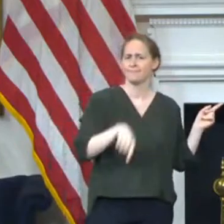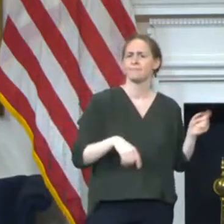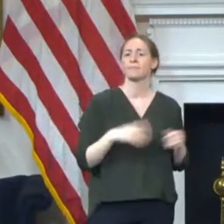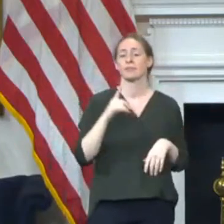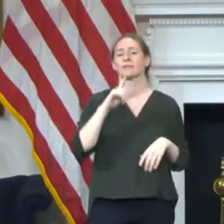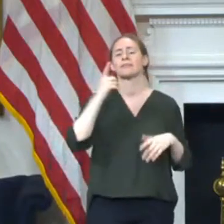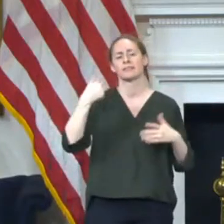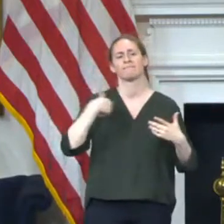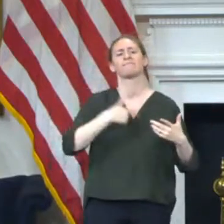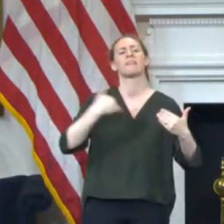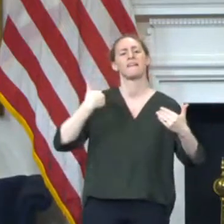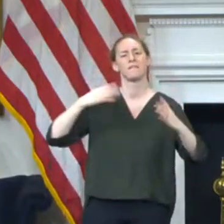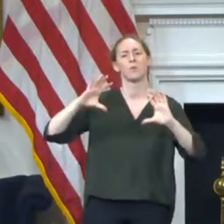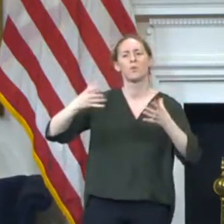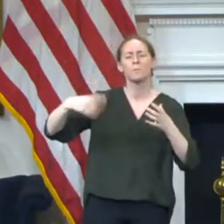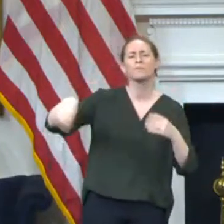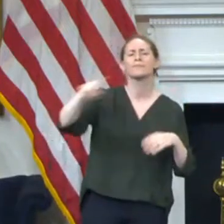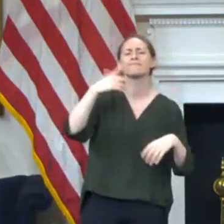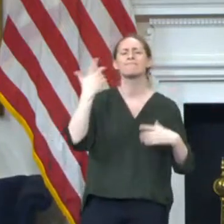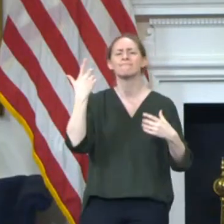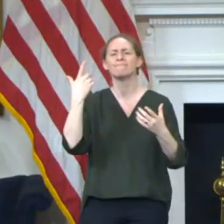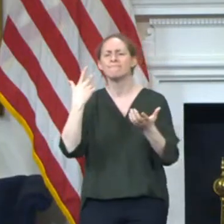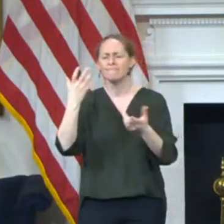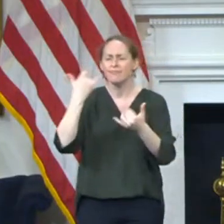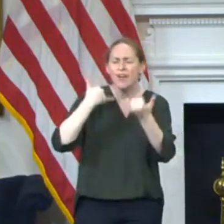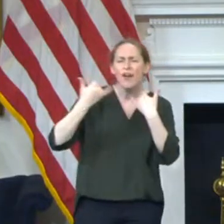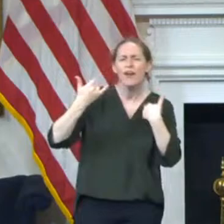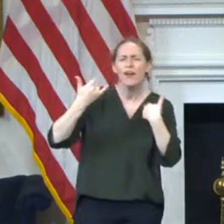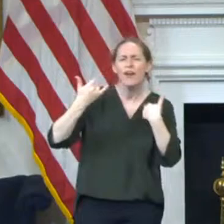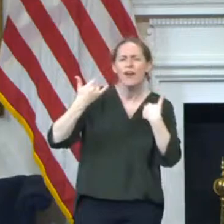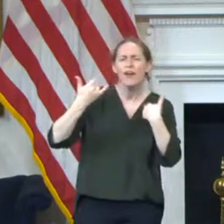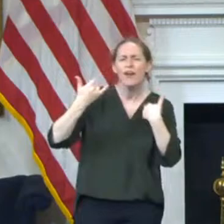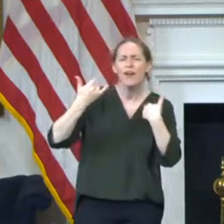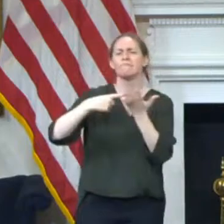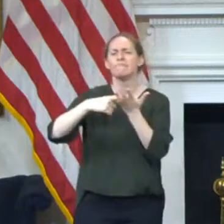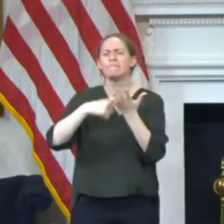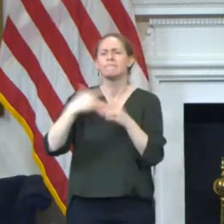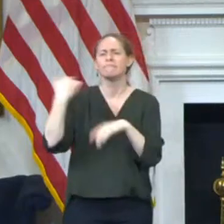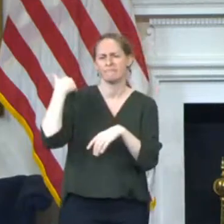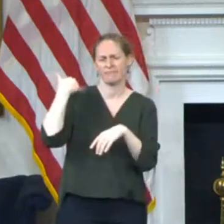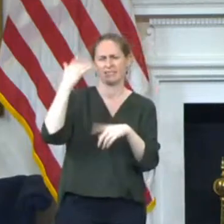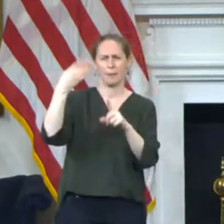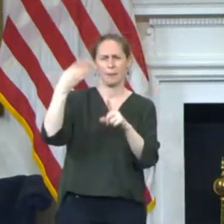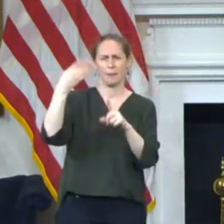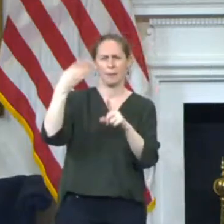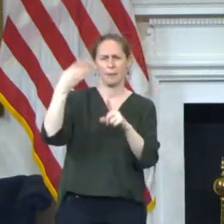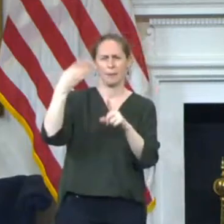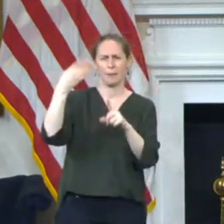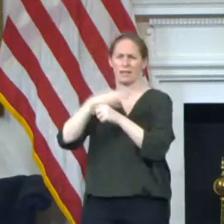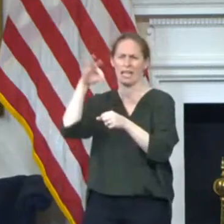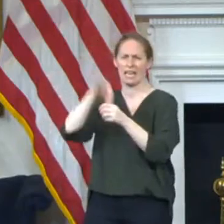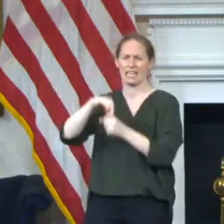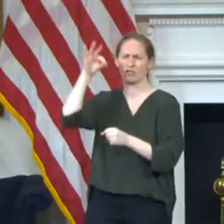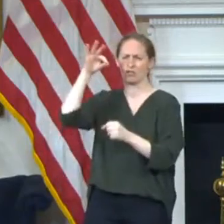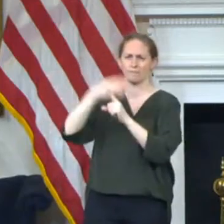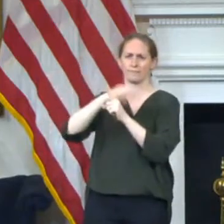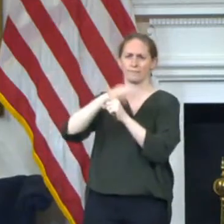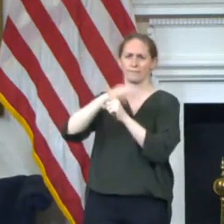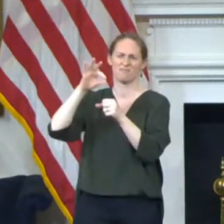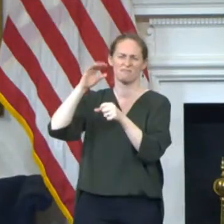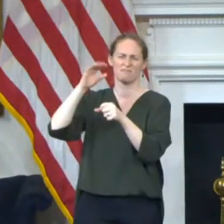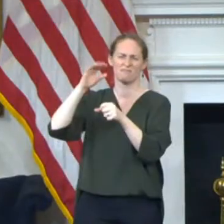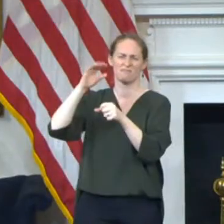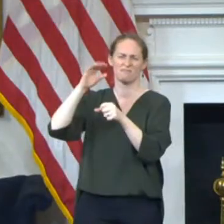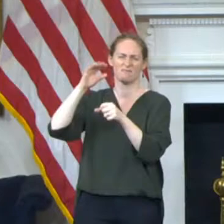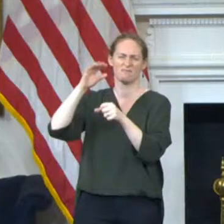group call with the coronavirus task force the day before the election, I think, Monday. I haven't had a